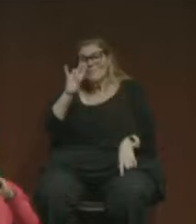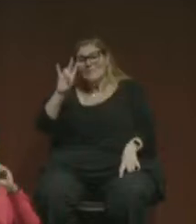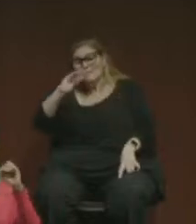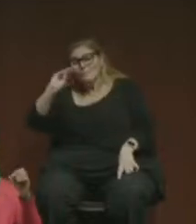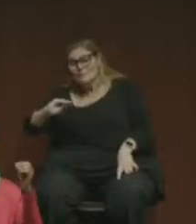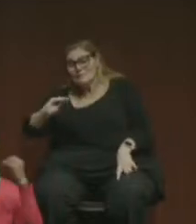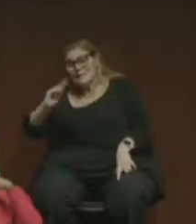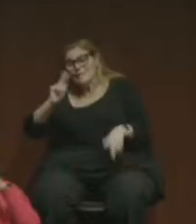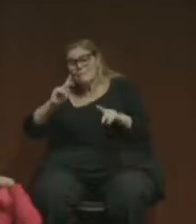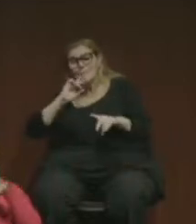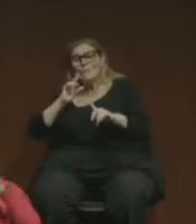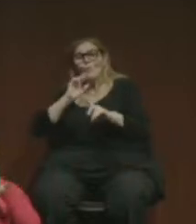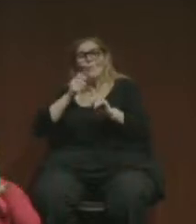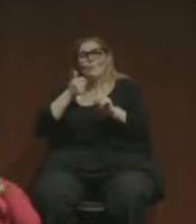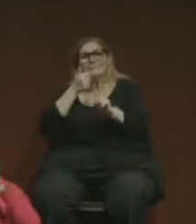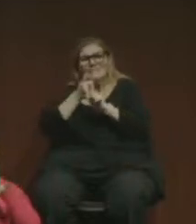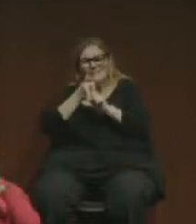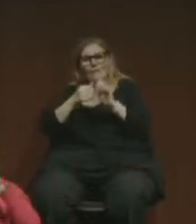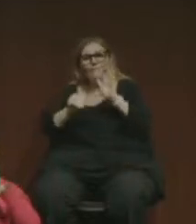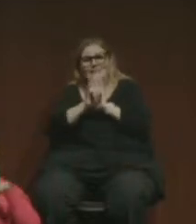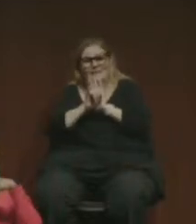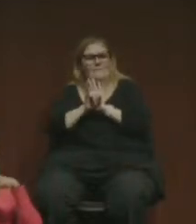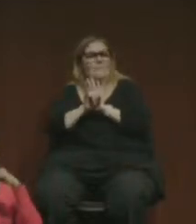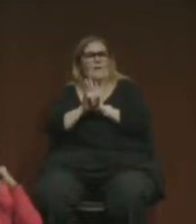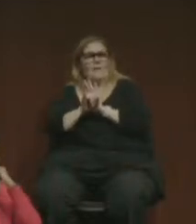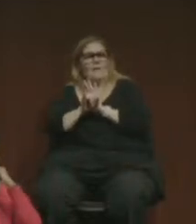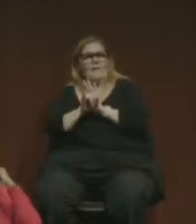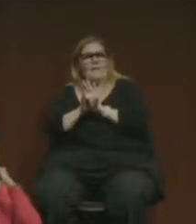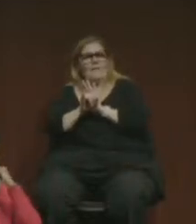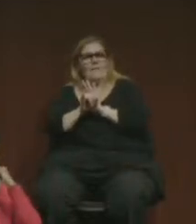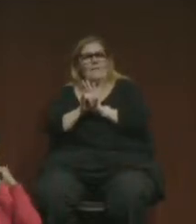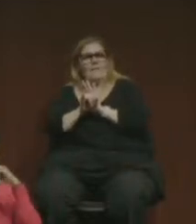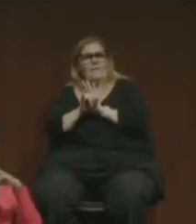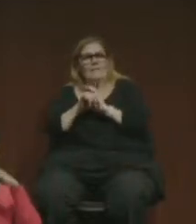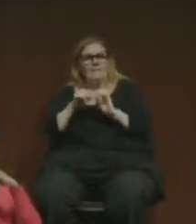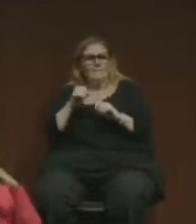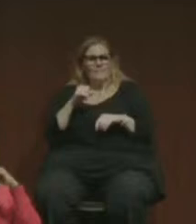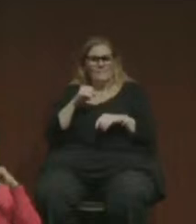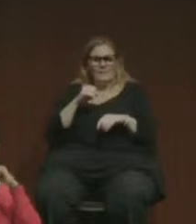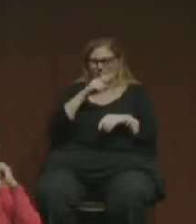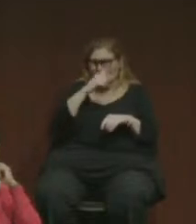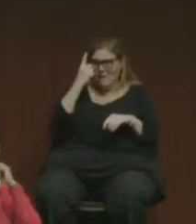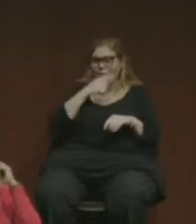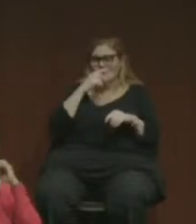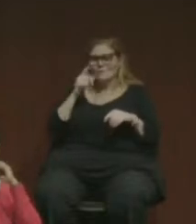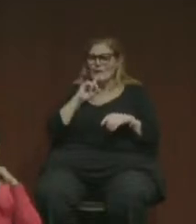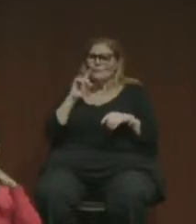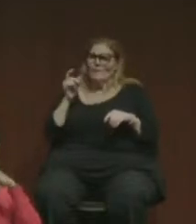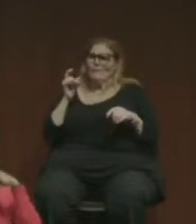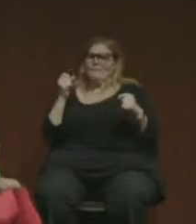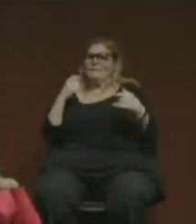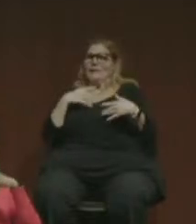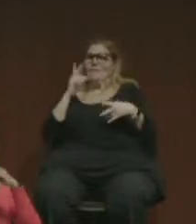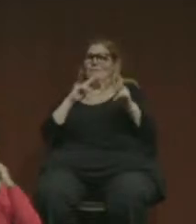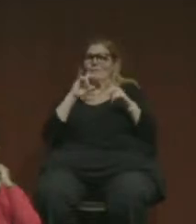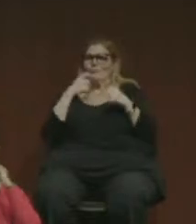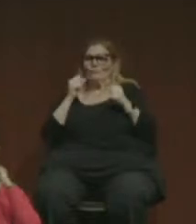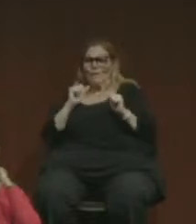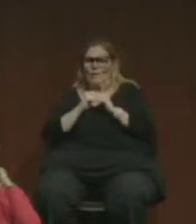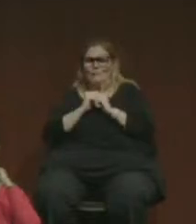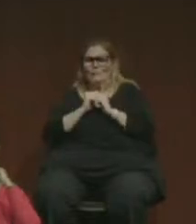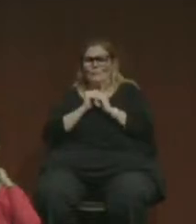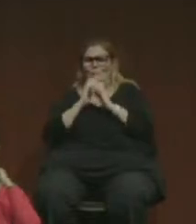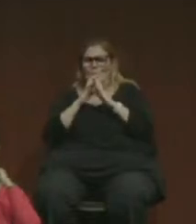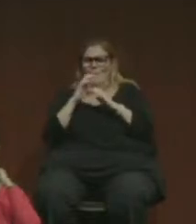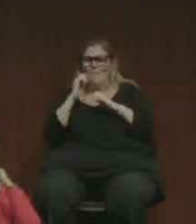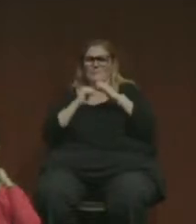57% are people who self-identify, right? So I think that is particularly scary for people who are trying to build that